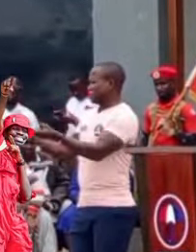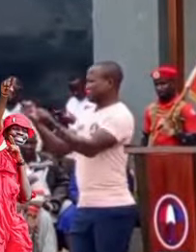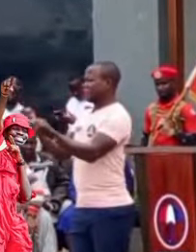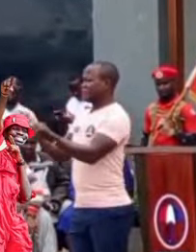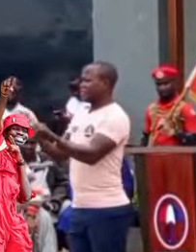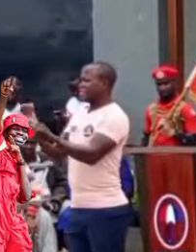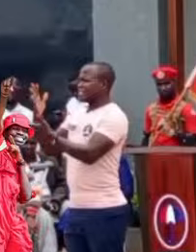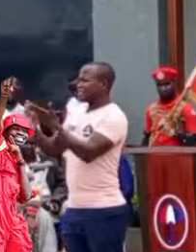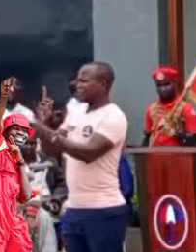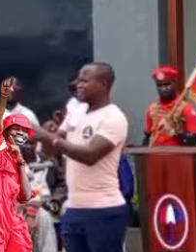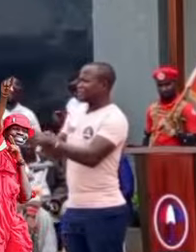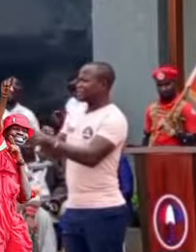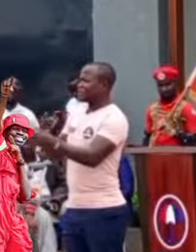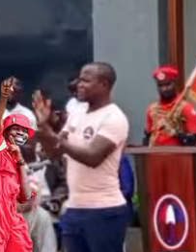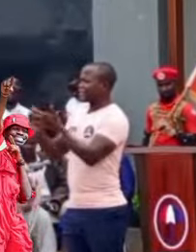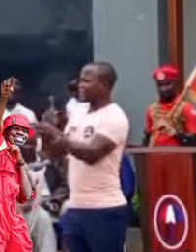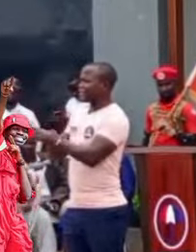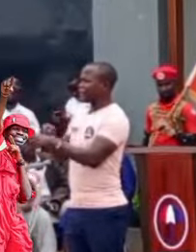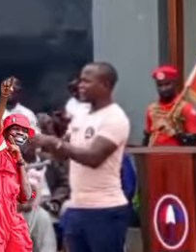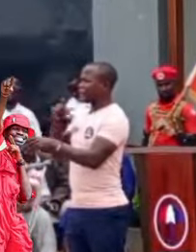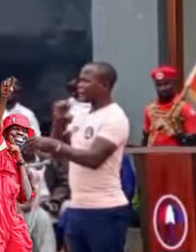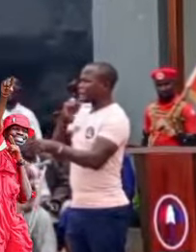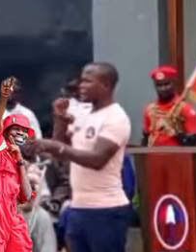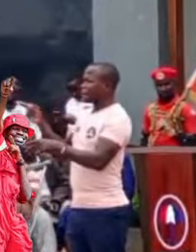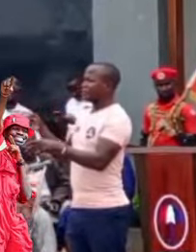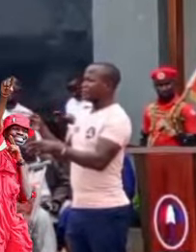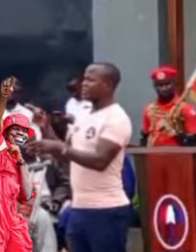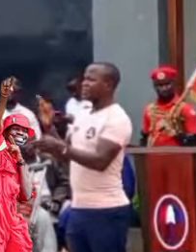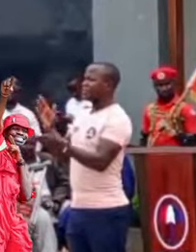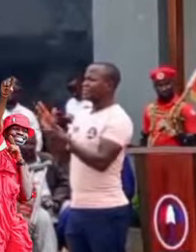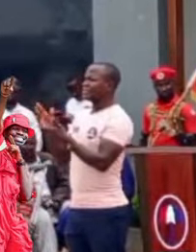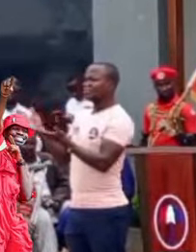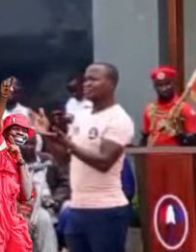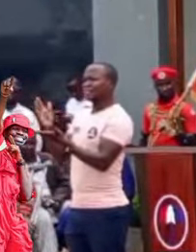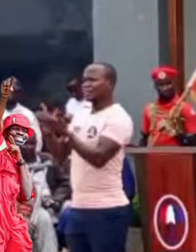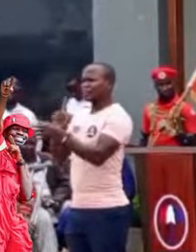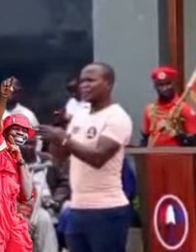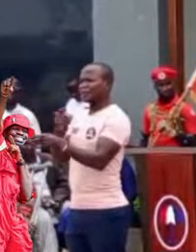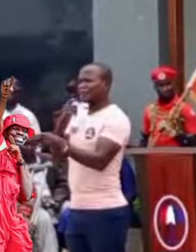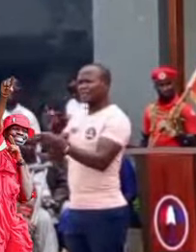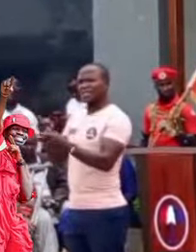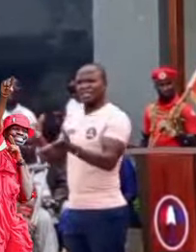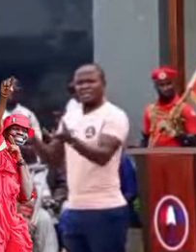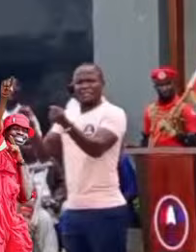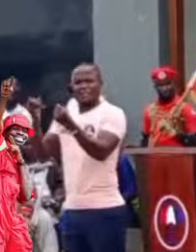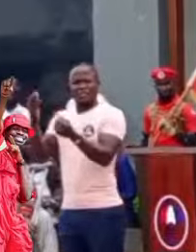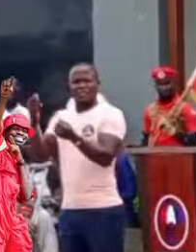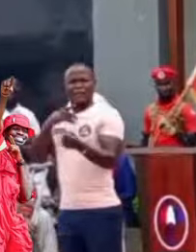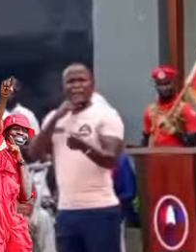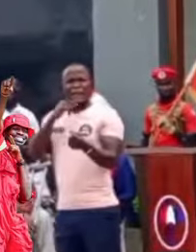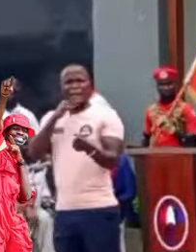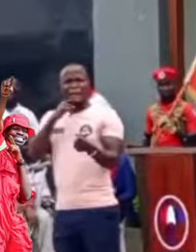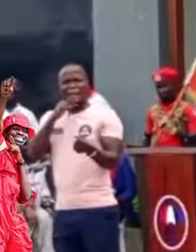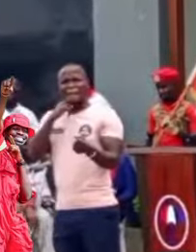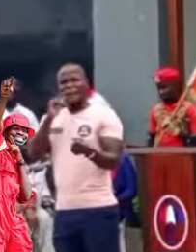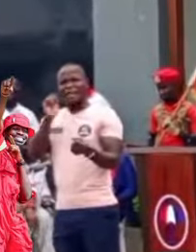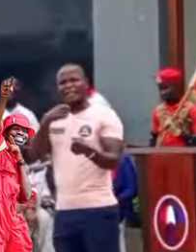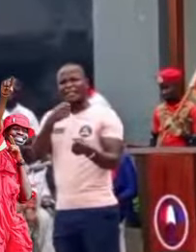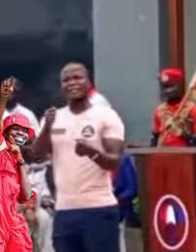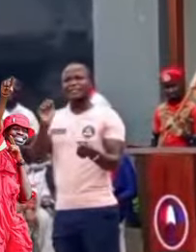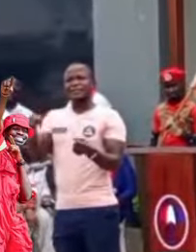mukutte. Ebisere bimu ngaba gamanti same ukanya ba mukutte tewe unya. Mukambo same bade